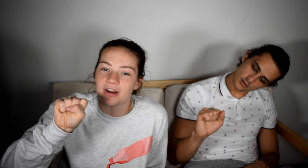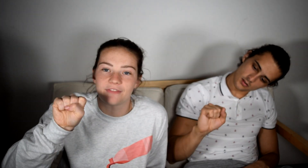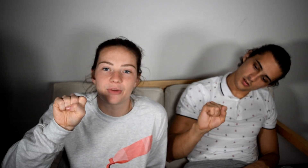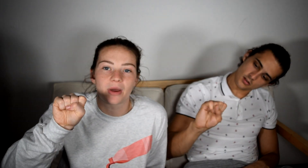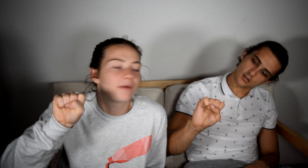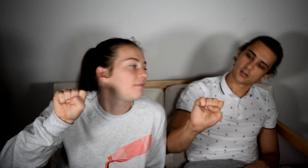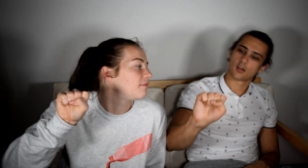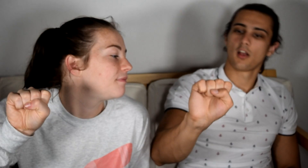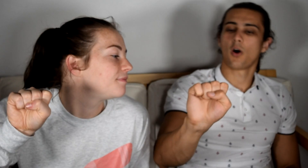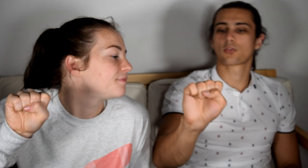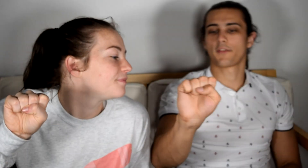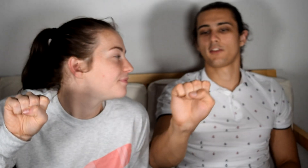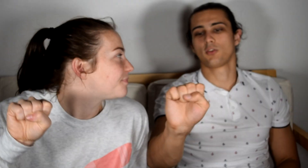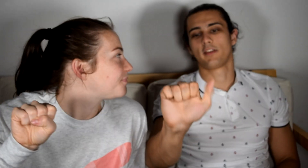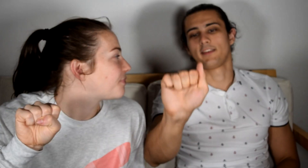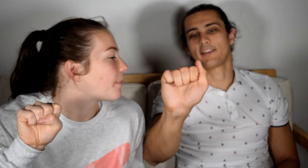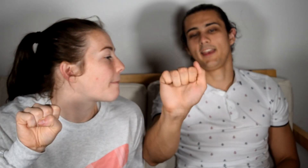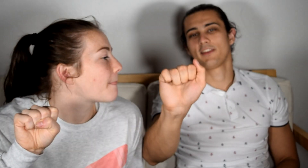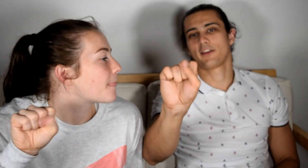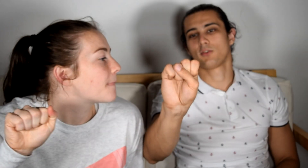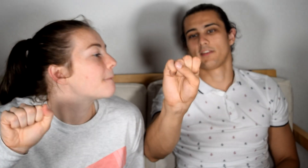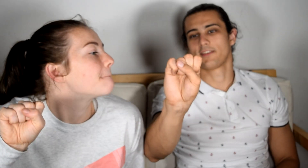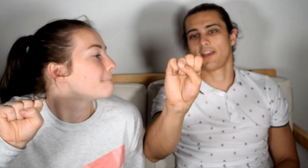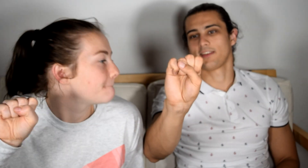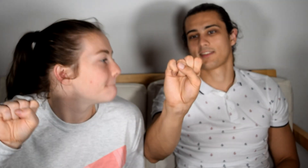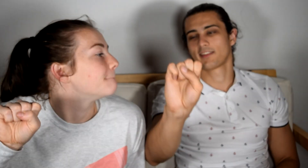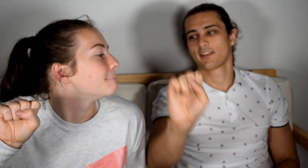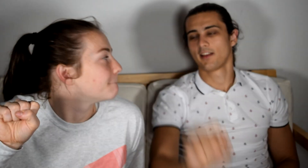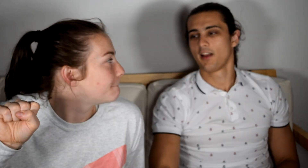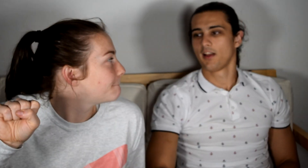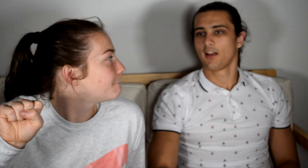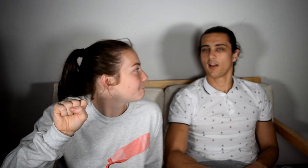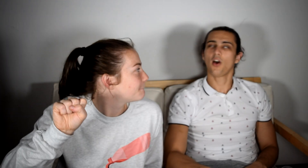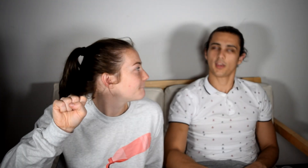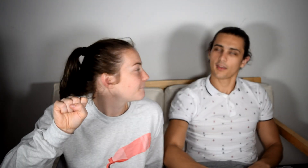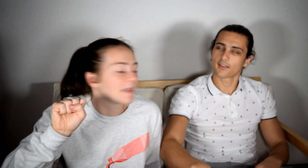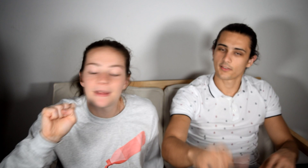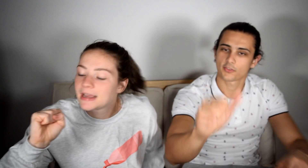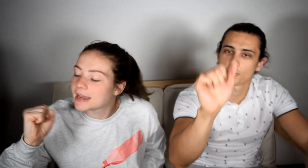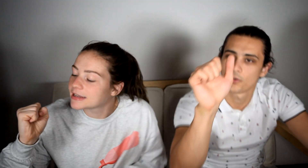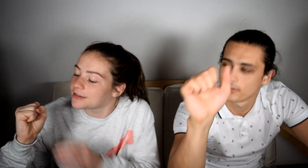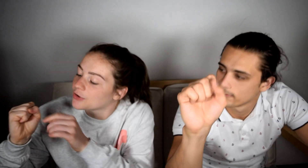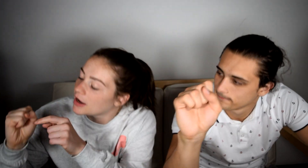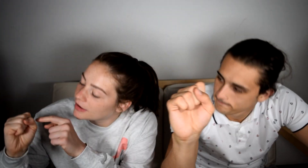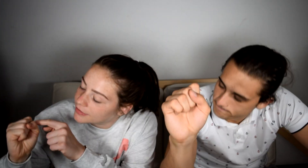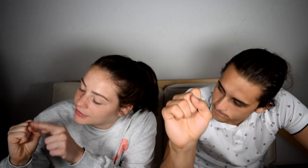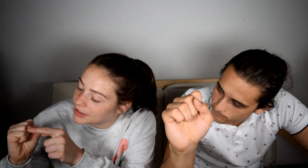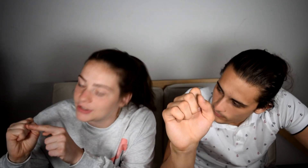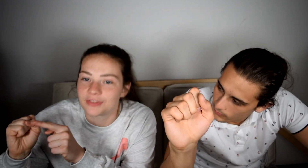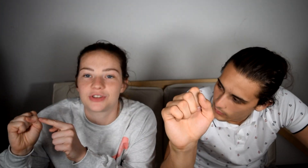of your palm. Also, if I do this, it's 8. If I do this, it's S. Okay. And I So- guess if you you have to be